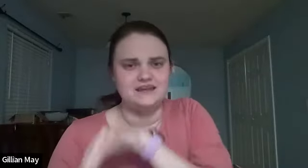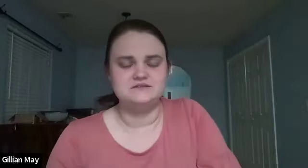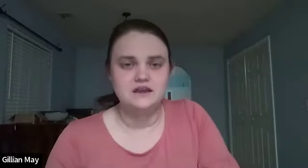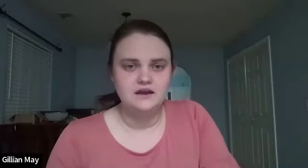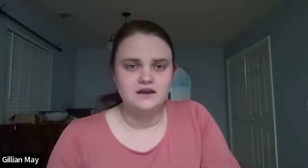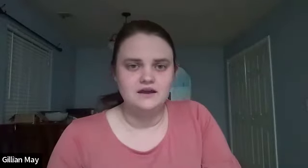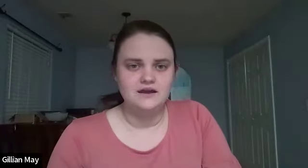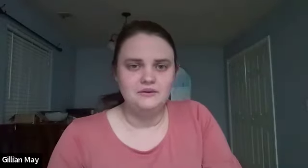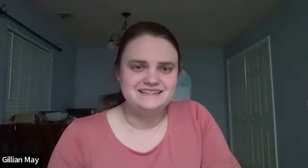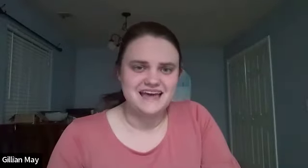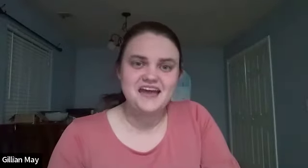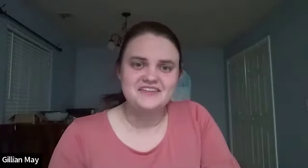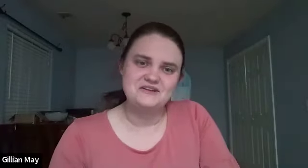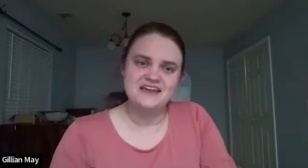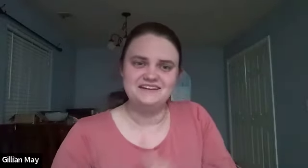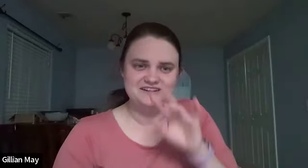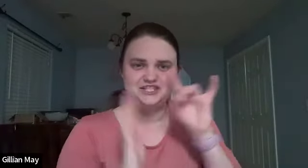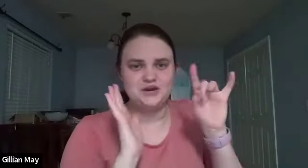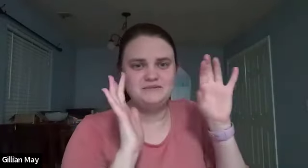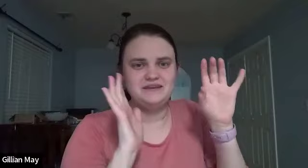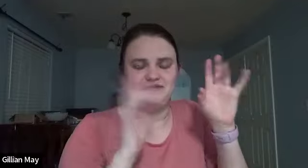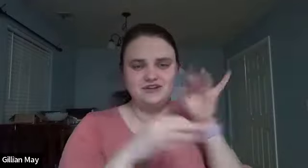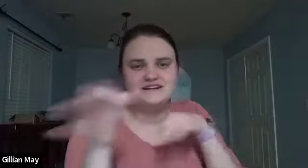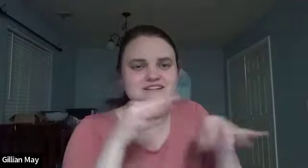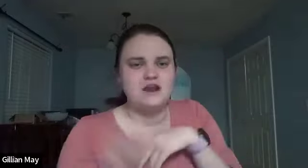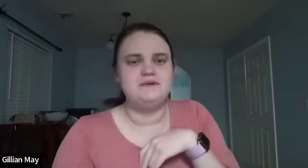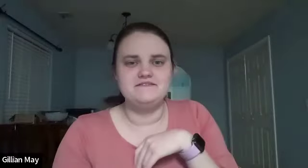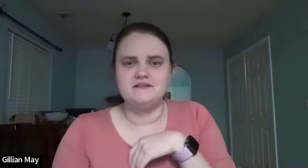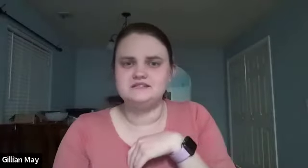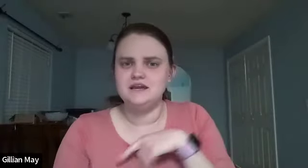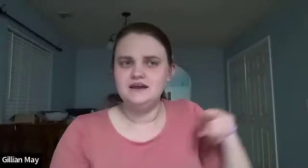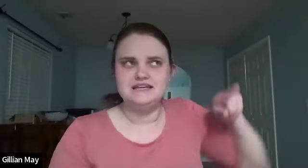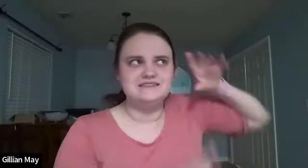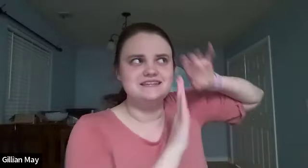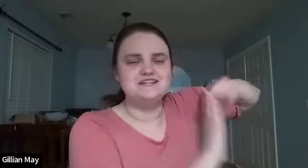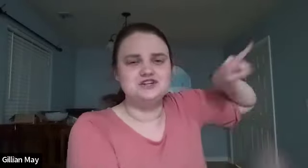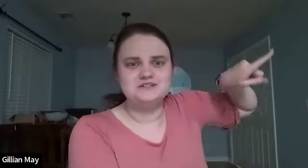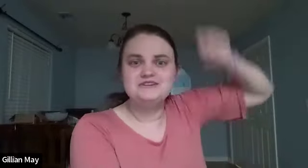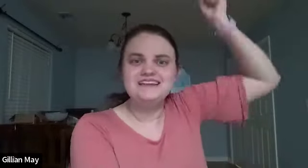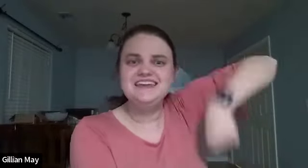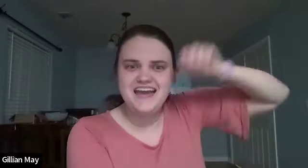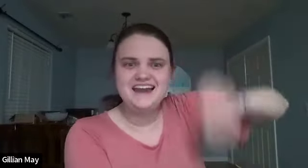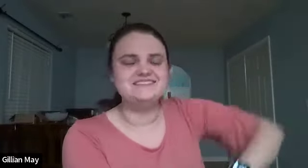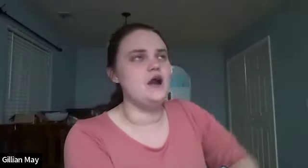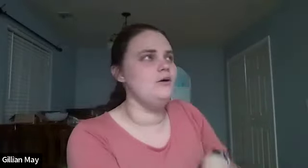was like, what is that? And they're like showing me it, like trying to describe it. And I finally was like, is it this? And I showed a picture. They're like, yeah. And I was like, oh my